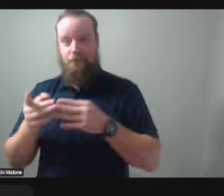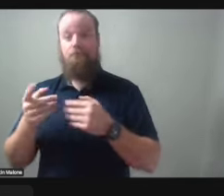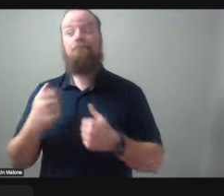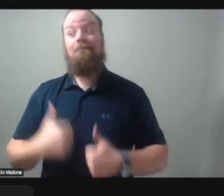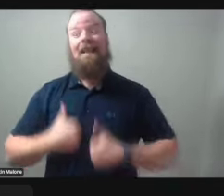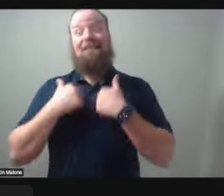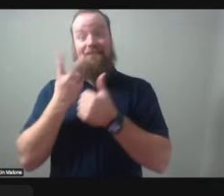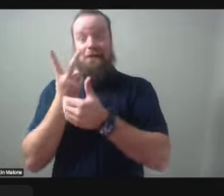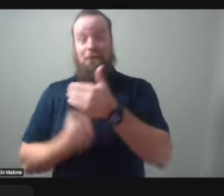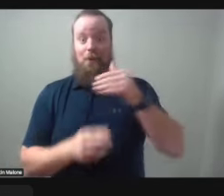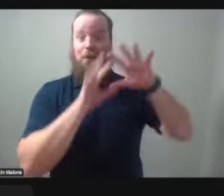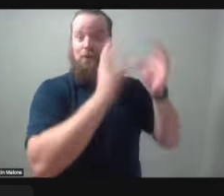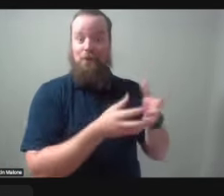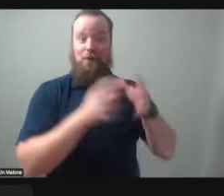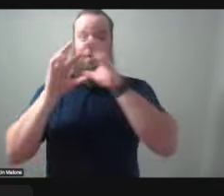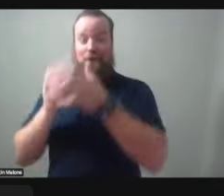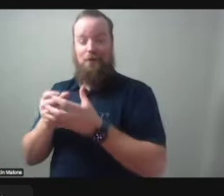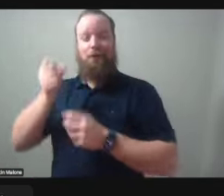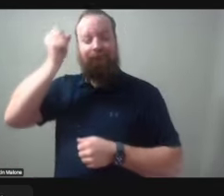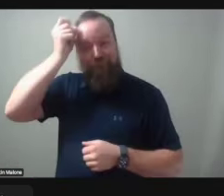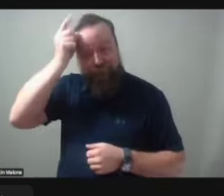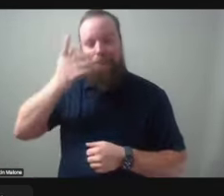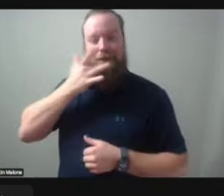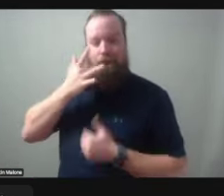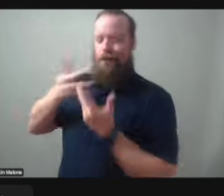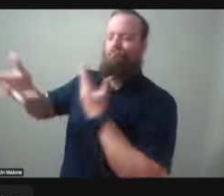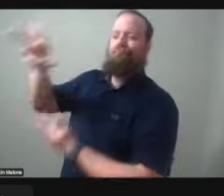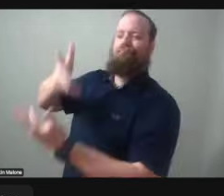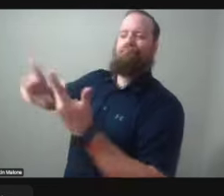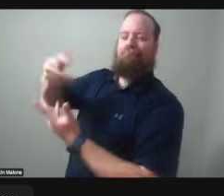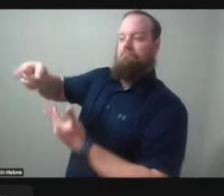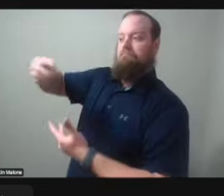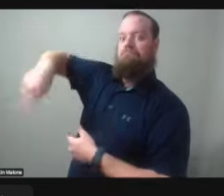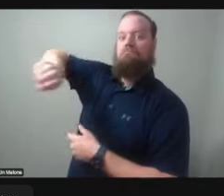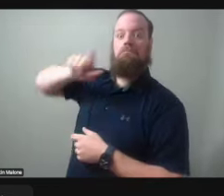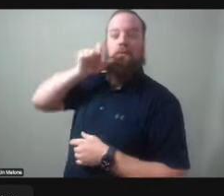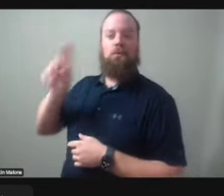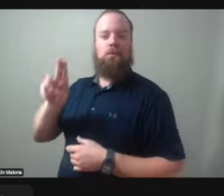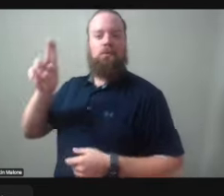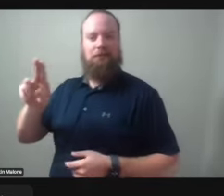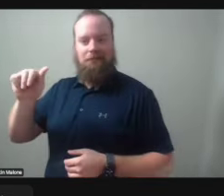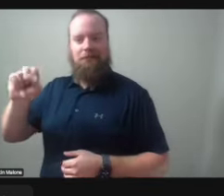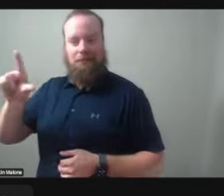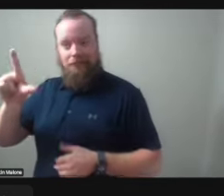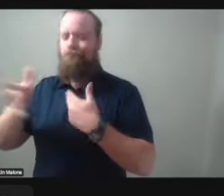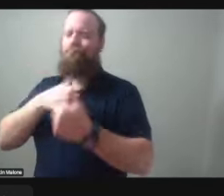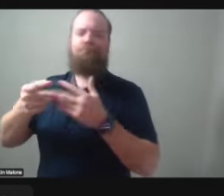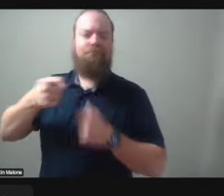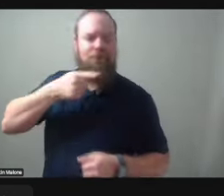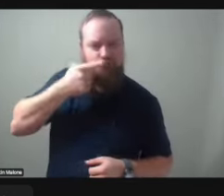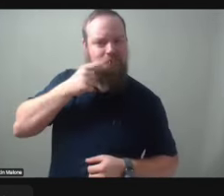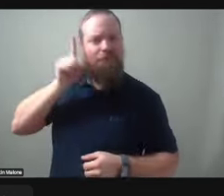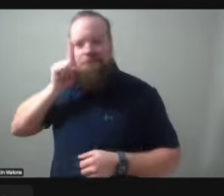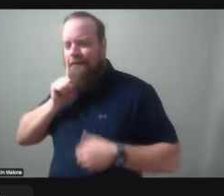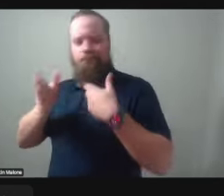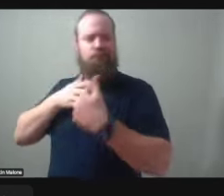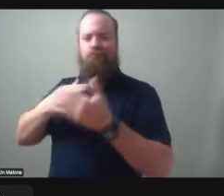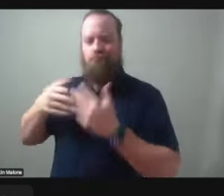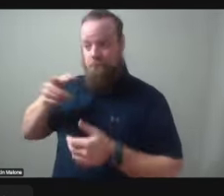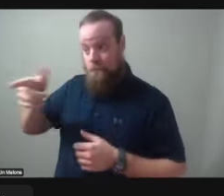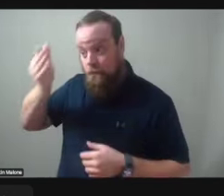world. The next, where I identify the most, is the deaf dominant, where you feel